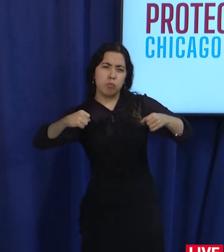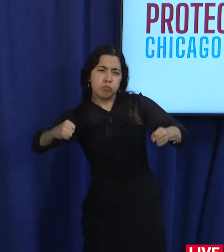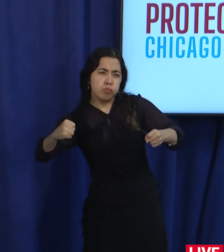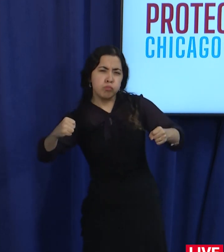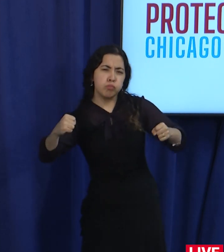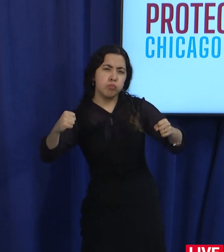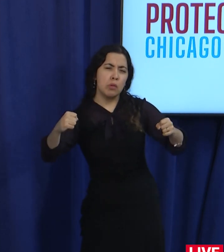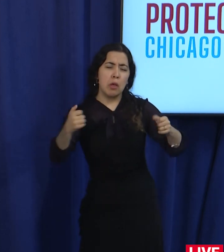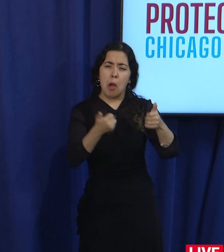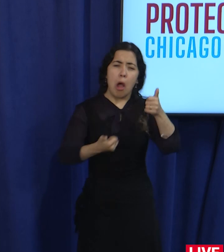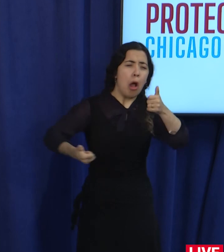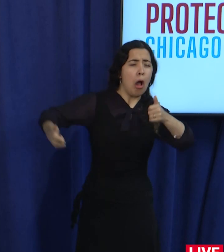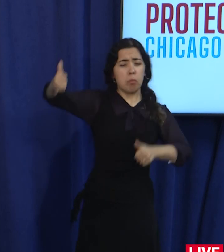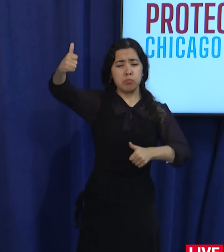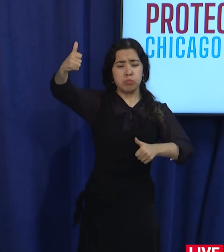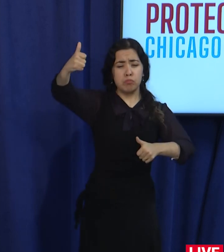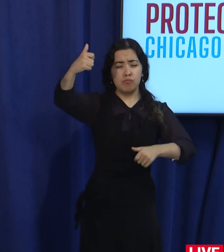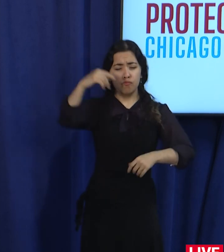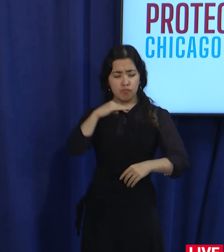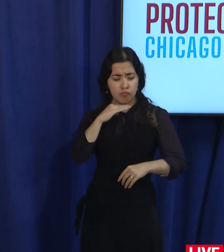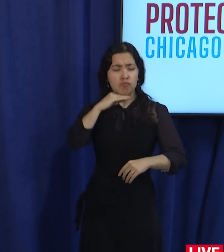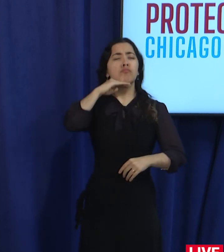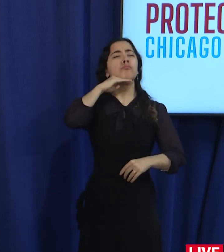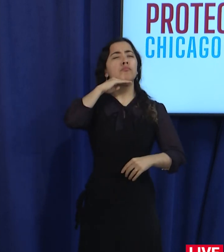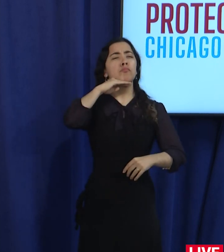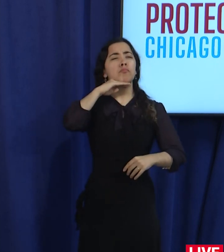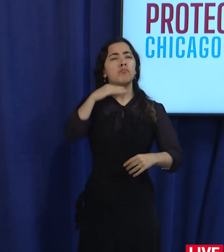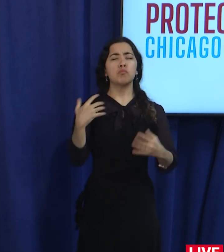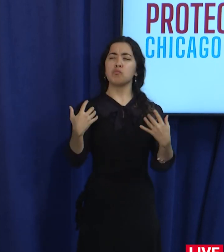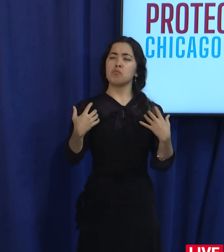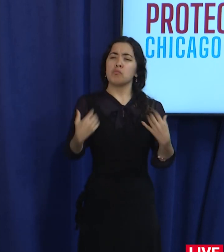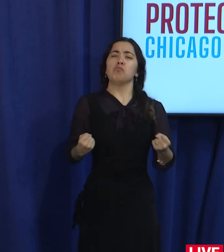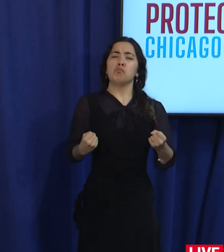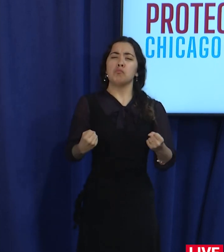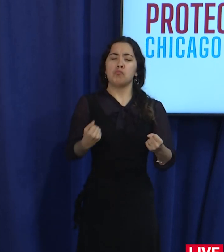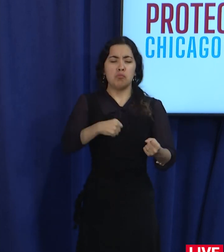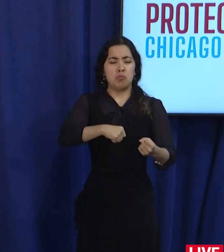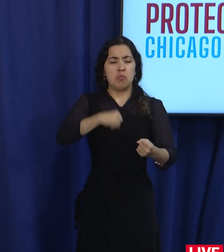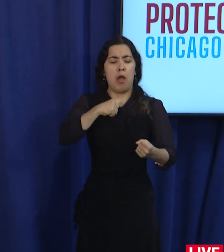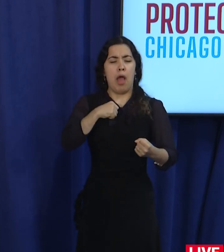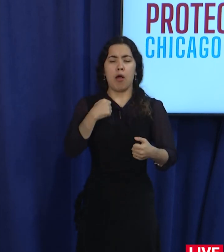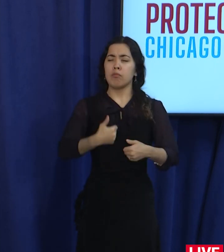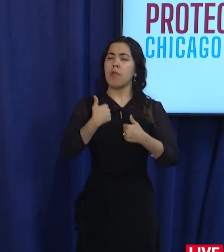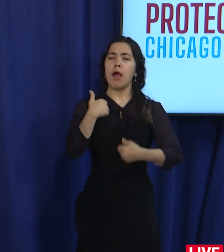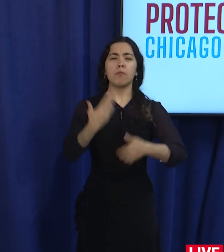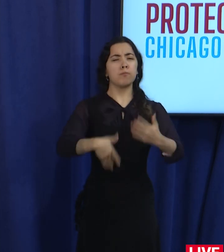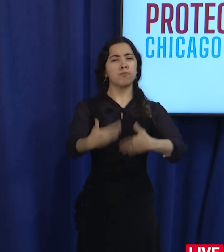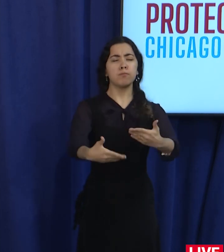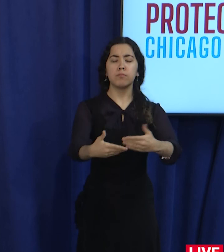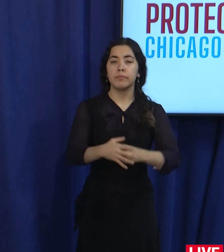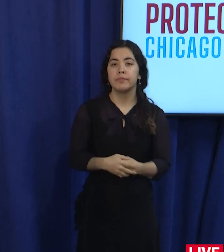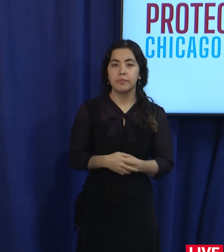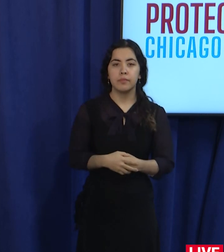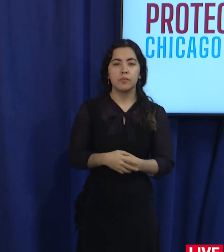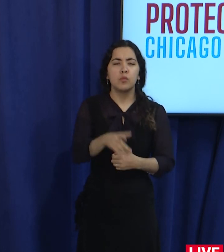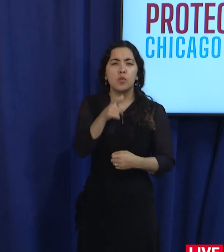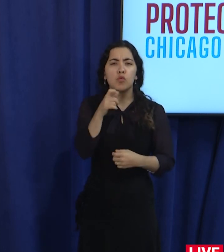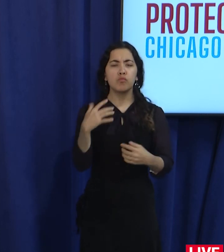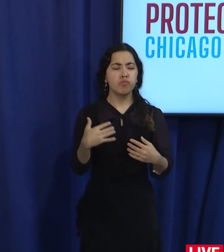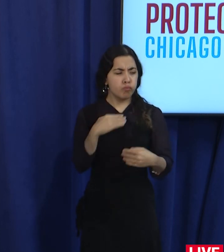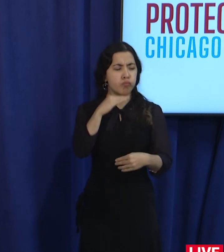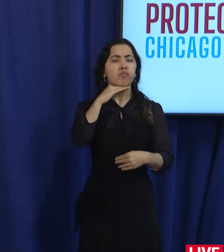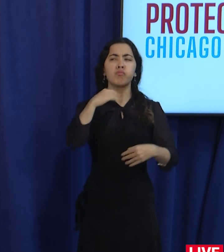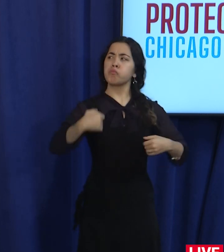heads, singing so proud to be alive, coarse, strong, and cunning. These broad shoulders of the city are made of people like you, who